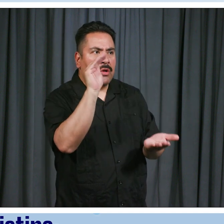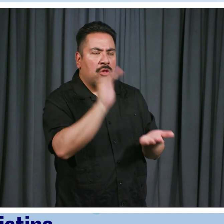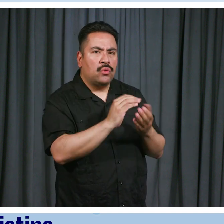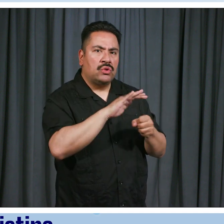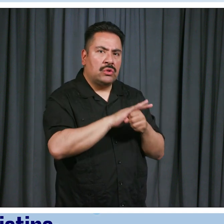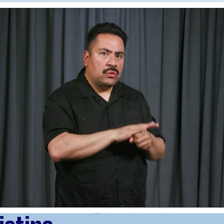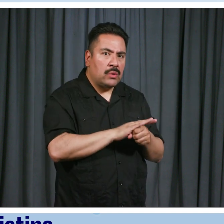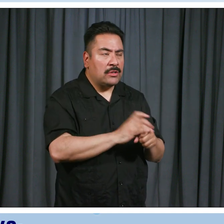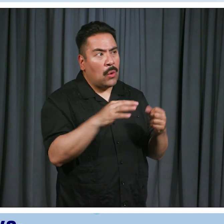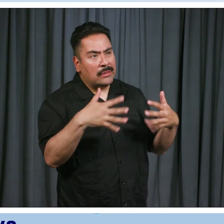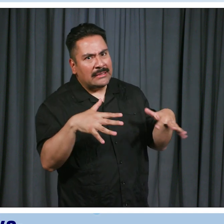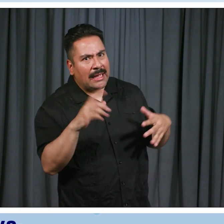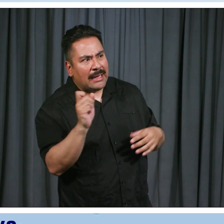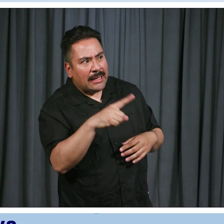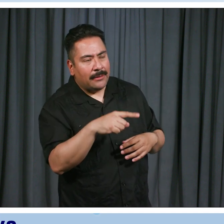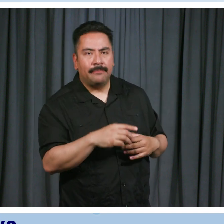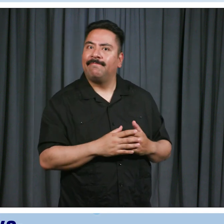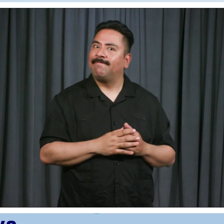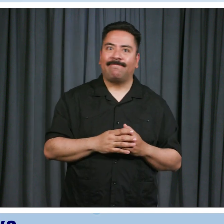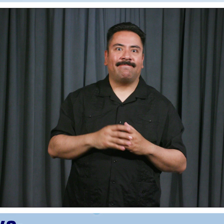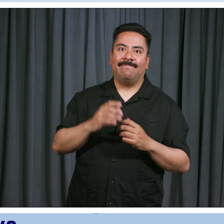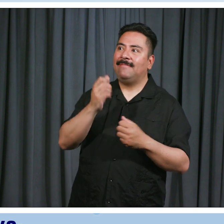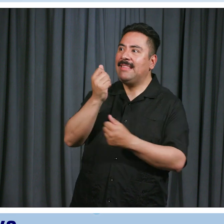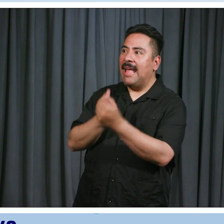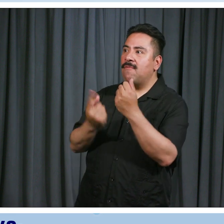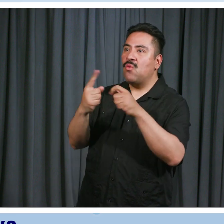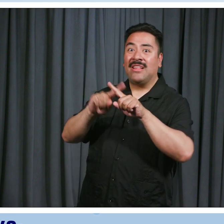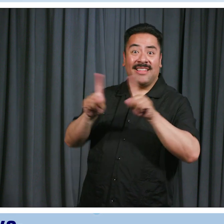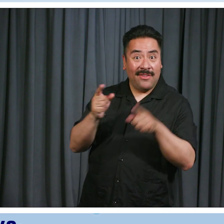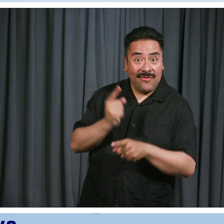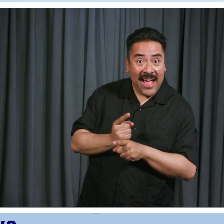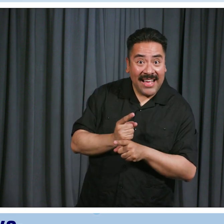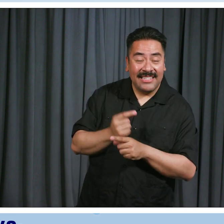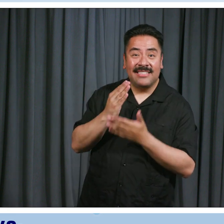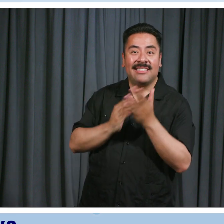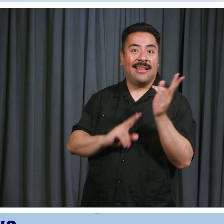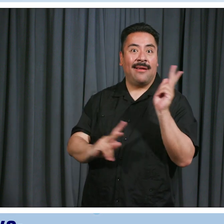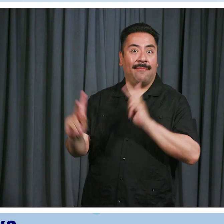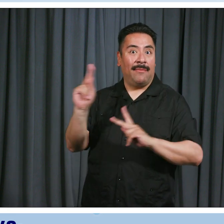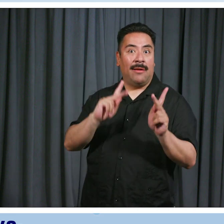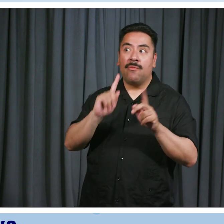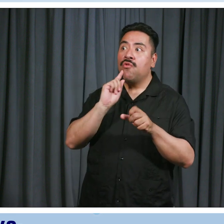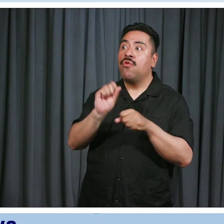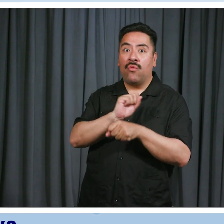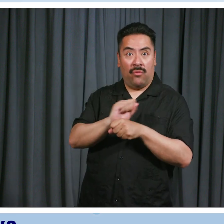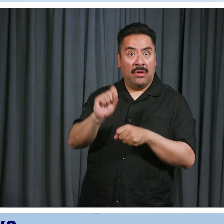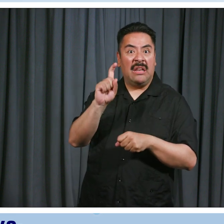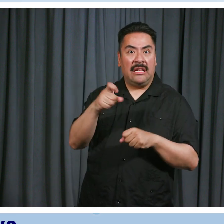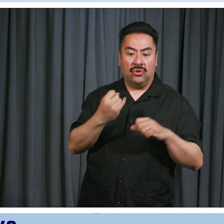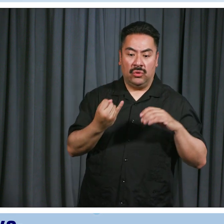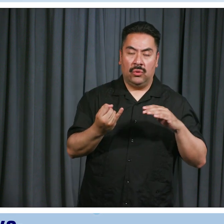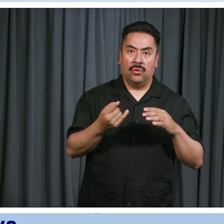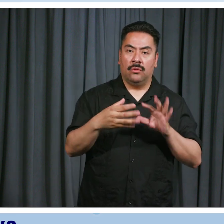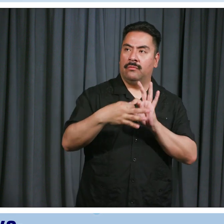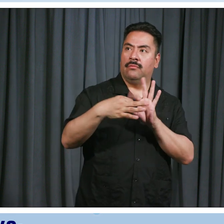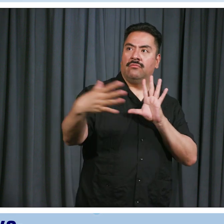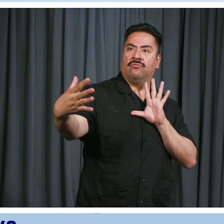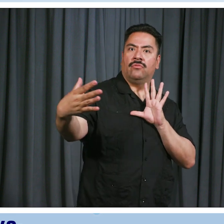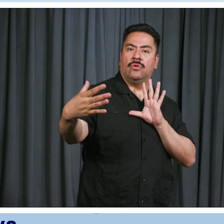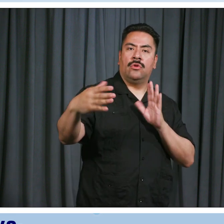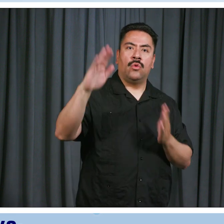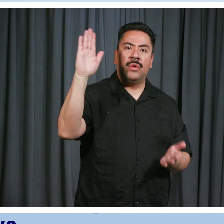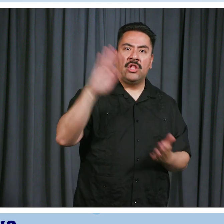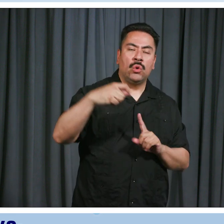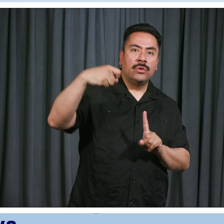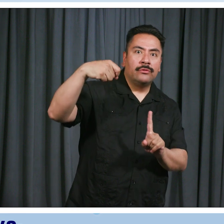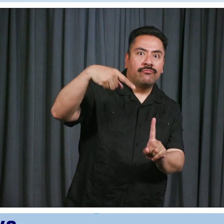anxiety? It's so different for everybody, right? Some people really do need to isolate a bit and reduce stimuli and